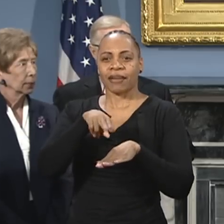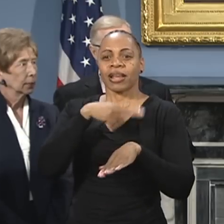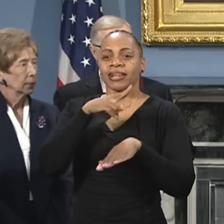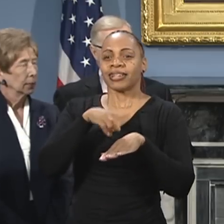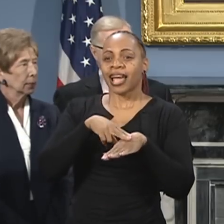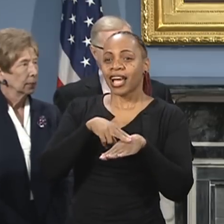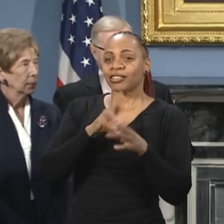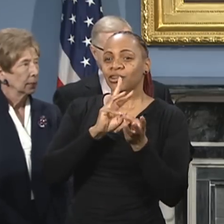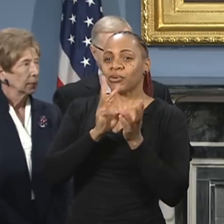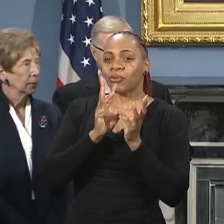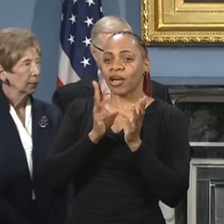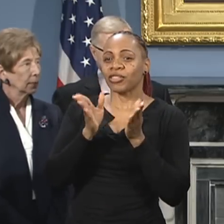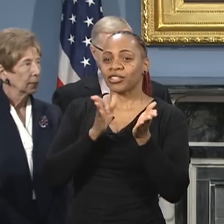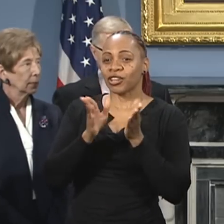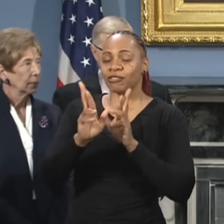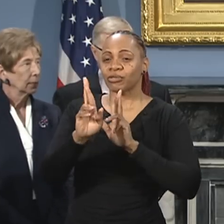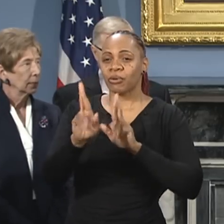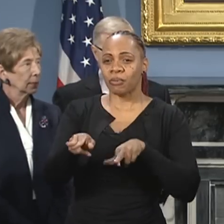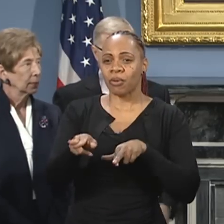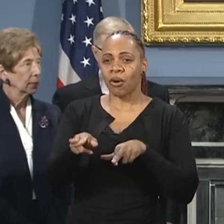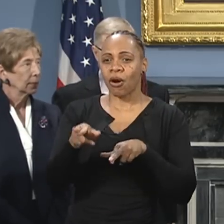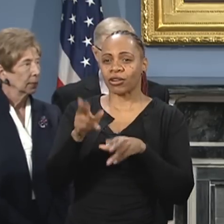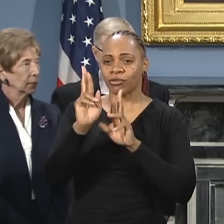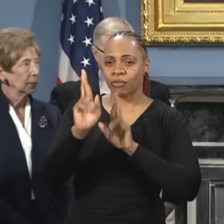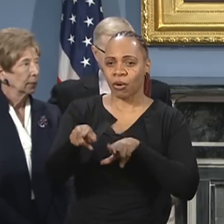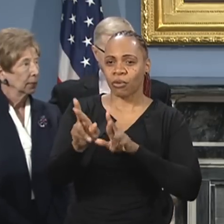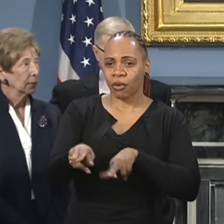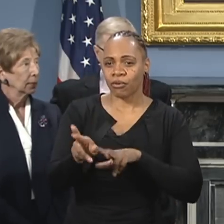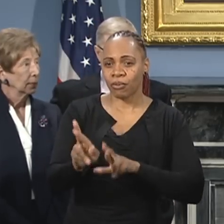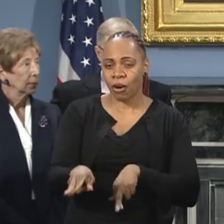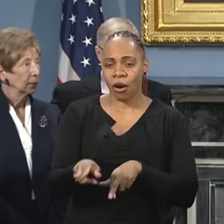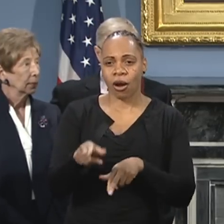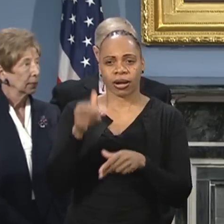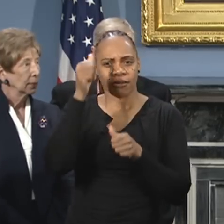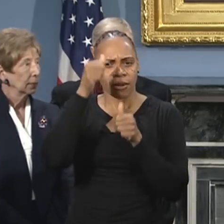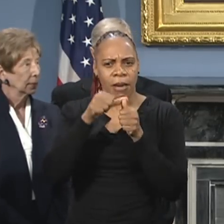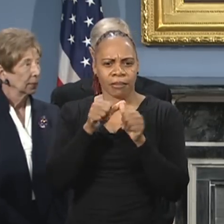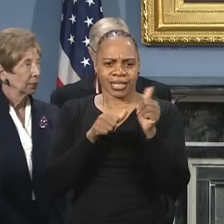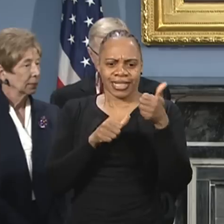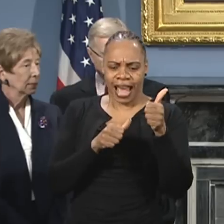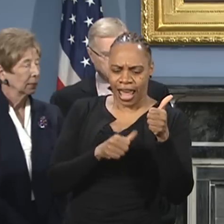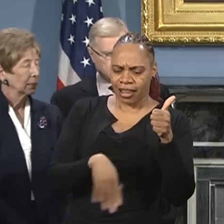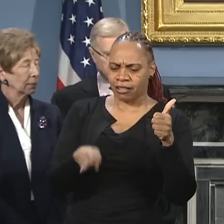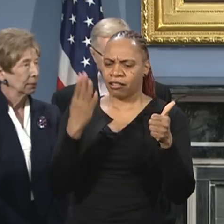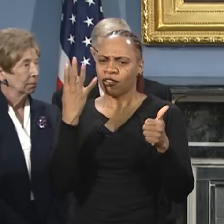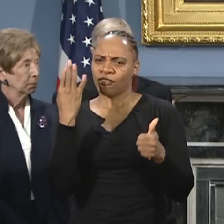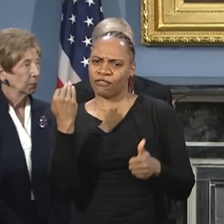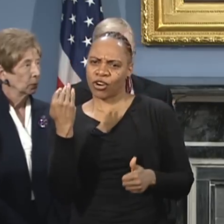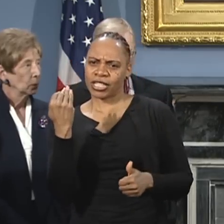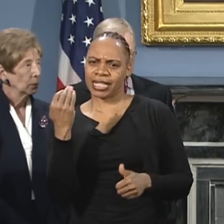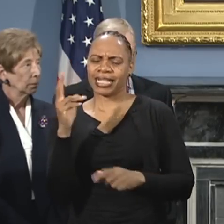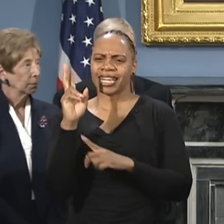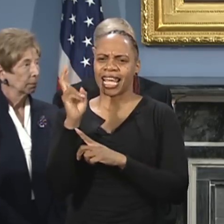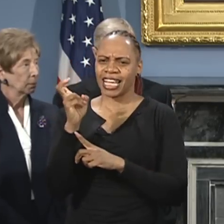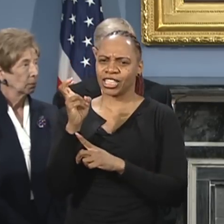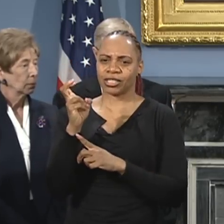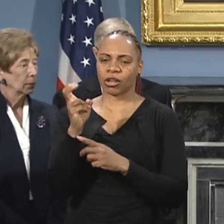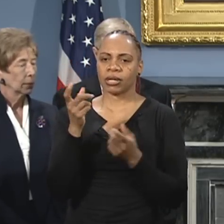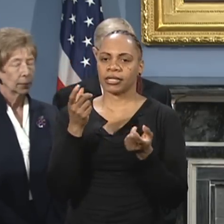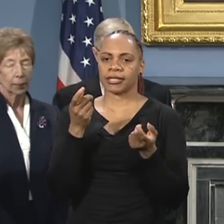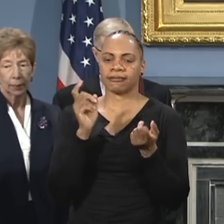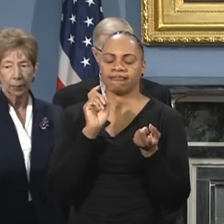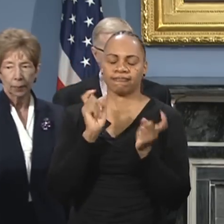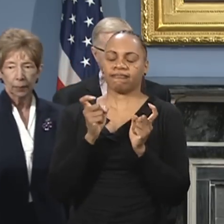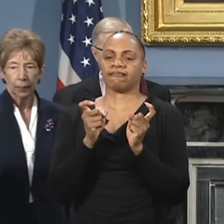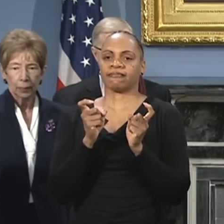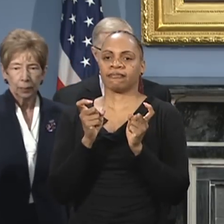then I remember very vividly being on the phone with the National Weather Service when that became 10 to 14 inches, and it was like turned on a dime. So that